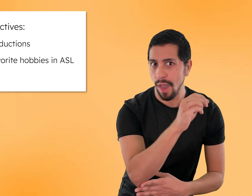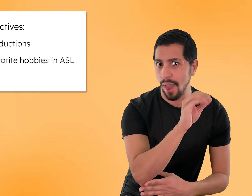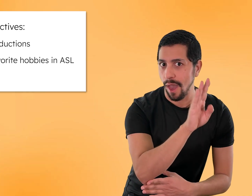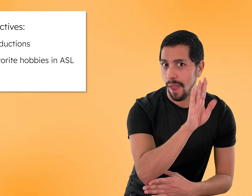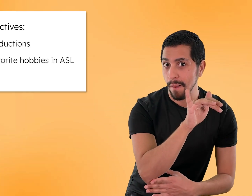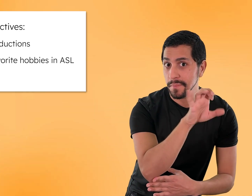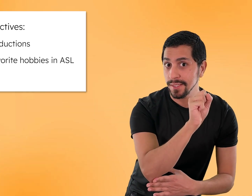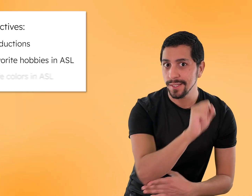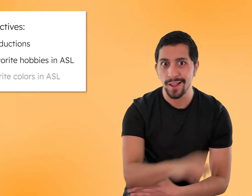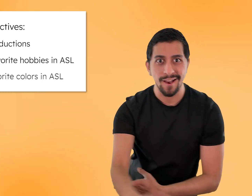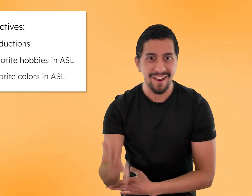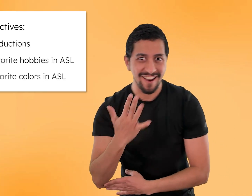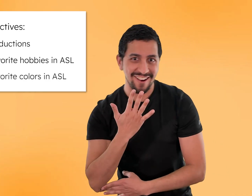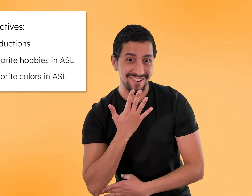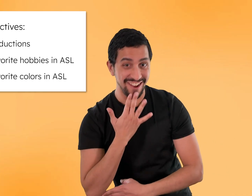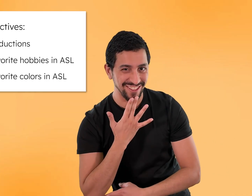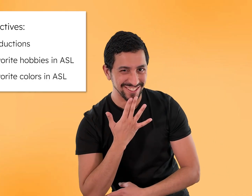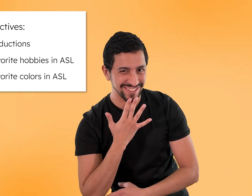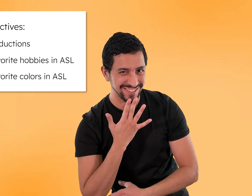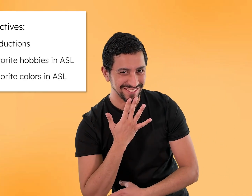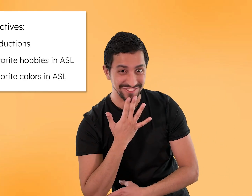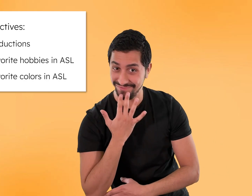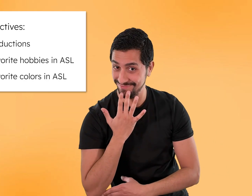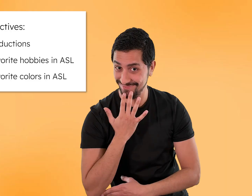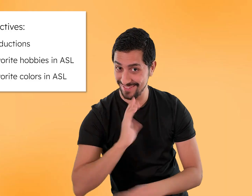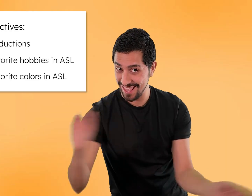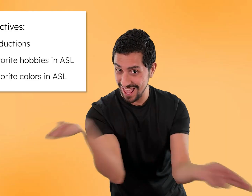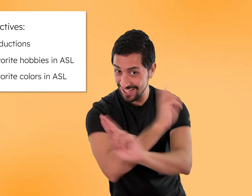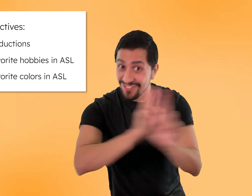hobbies, and our favorite colors. Are you ready?